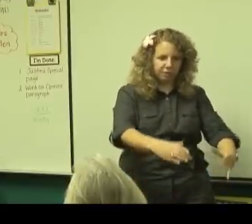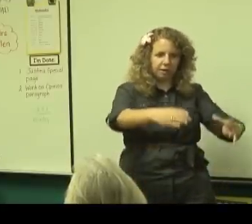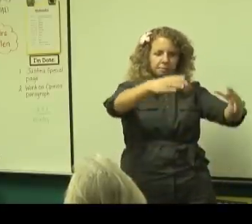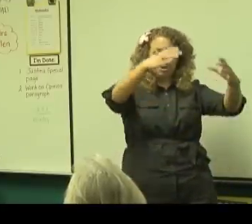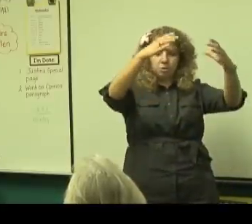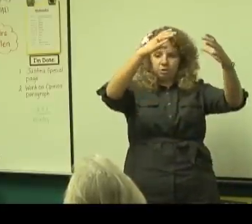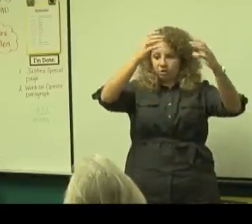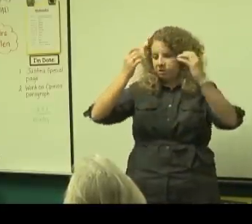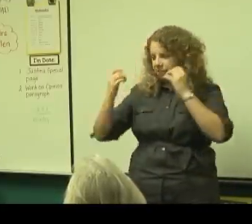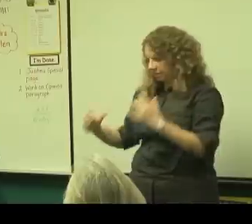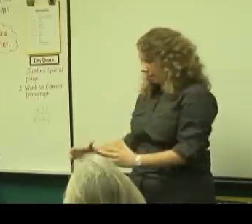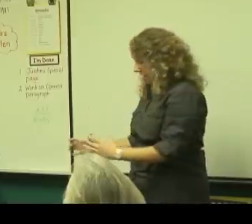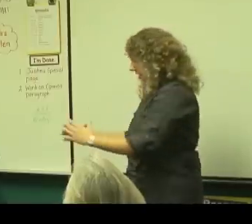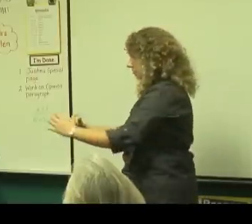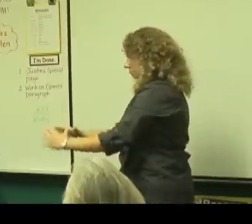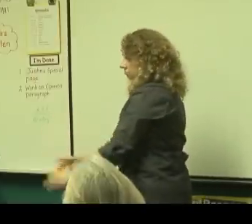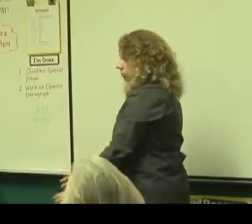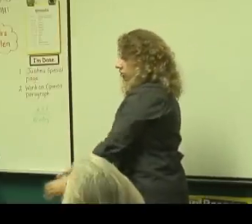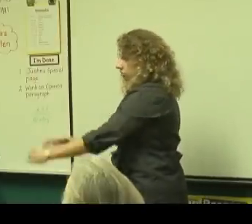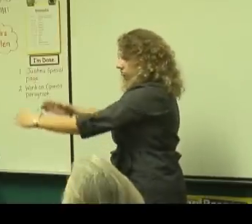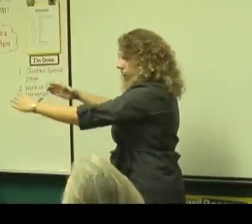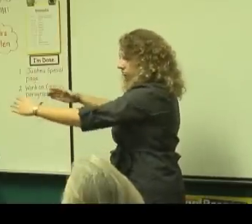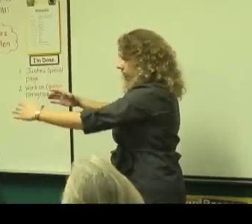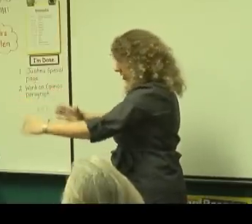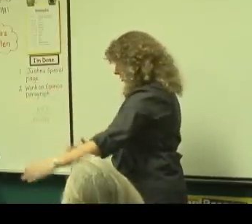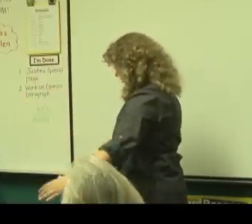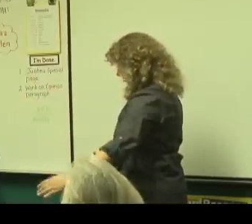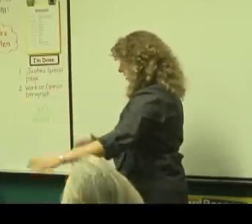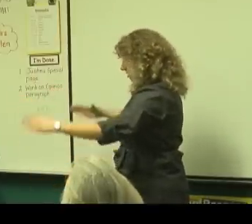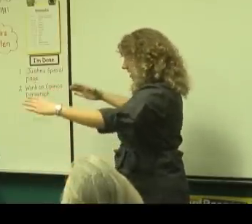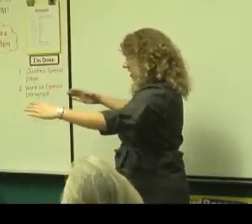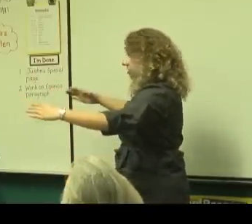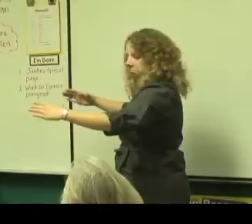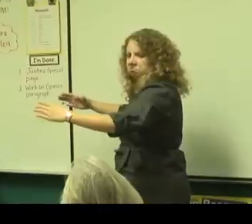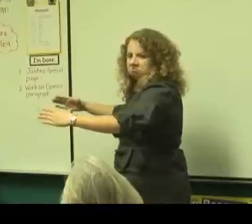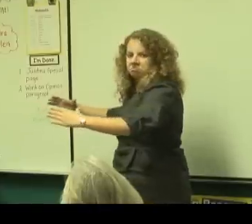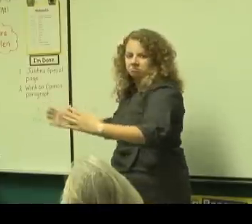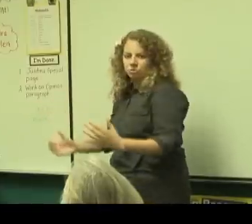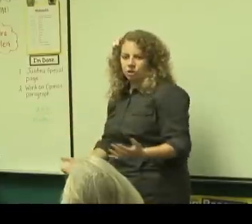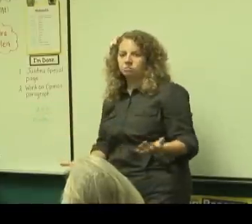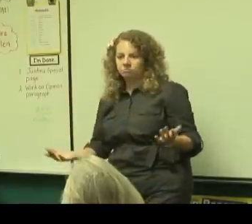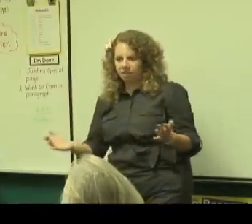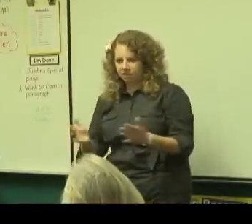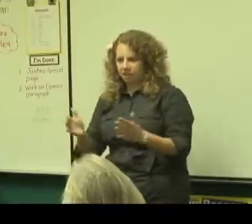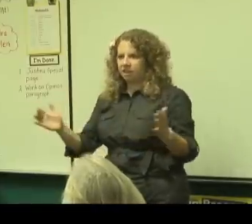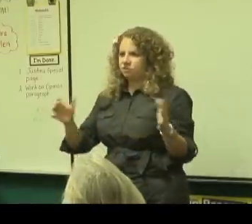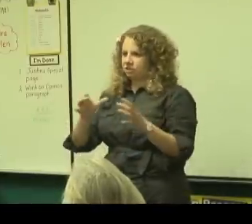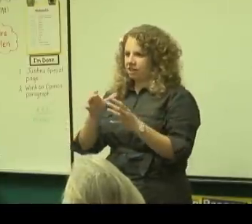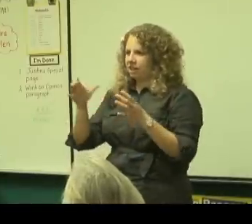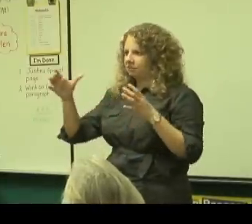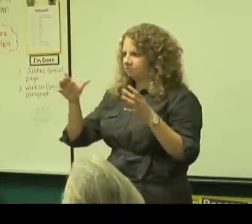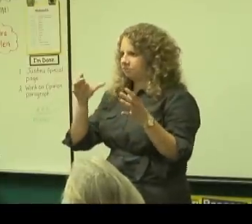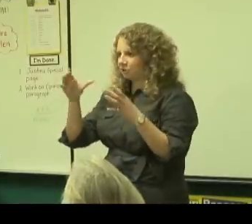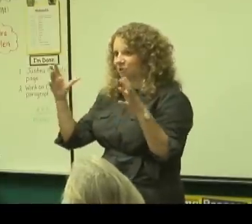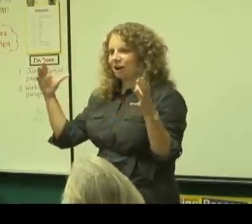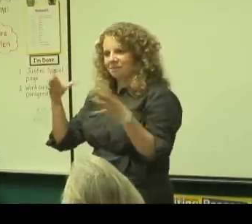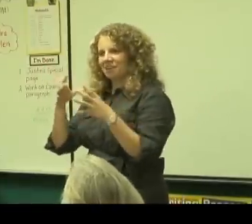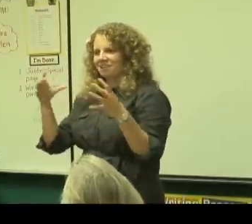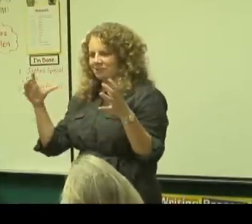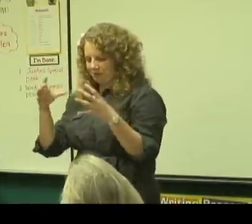up. Or you could say the can, right there, or like the can. So it's kind of just like describing it. You want to